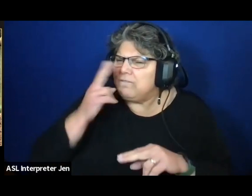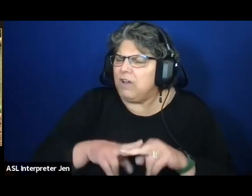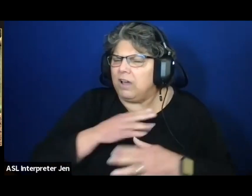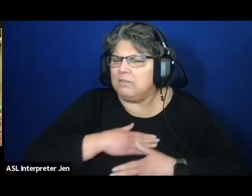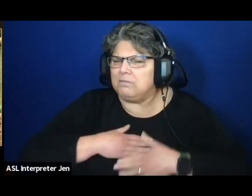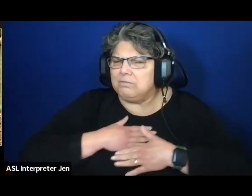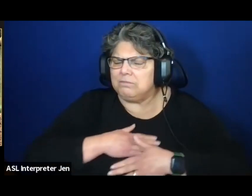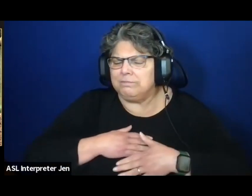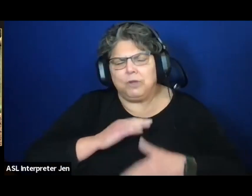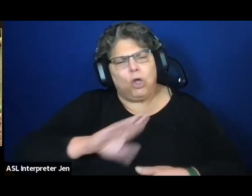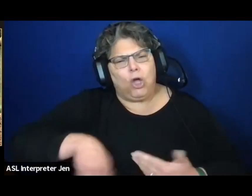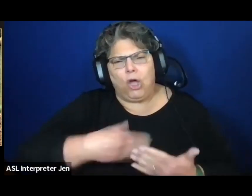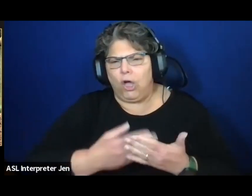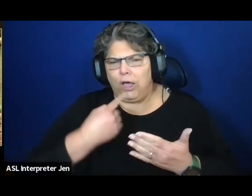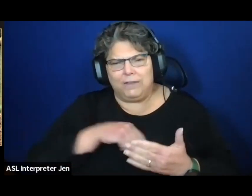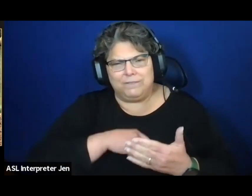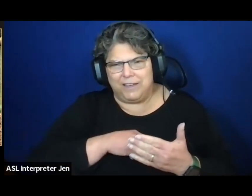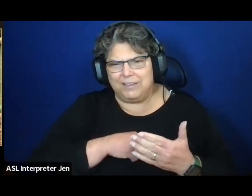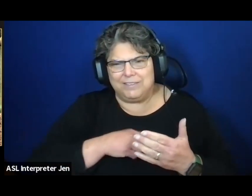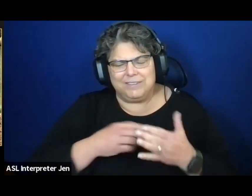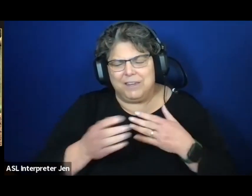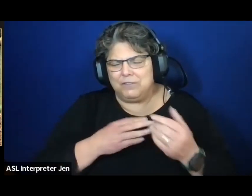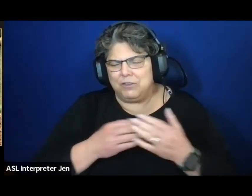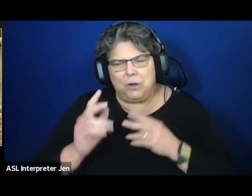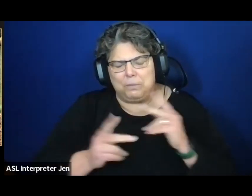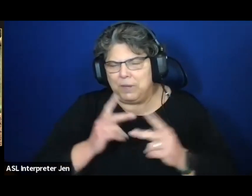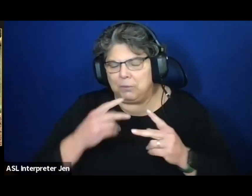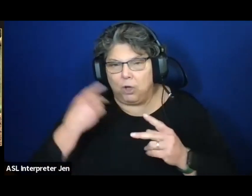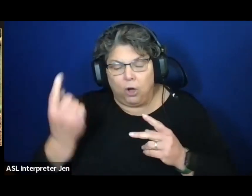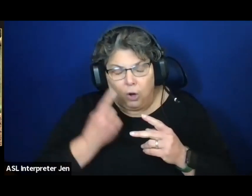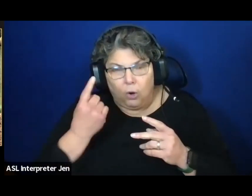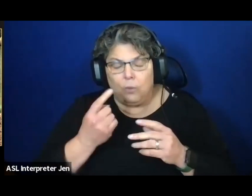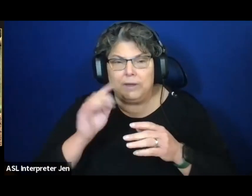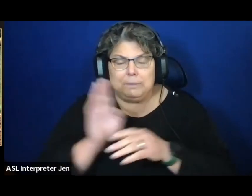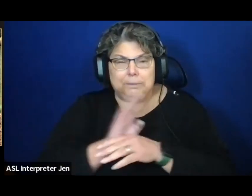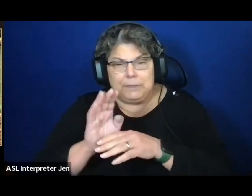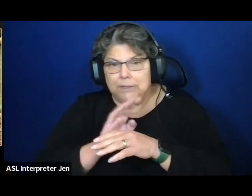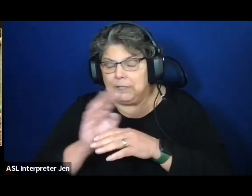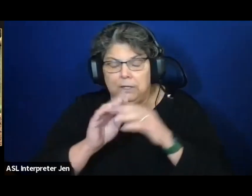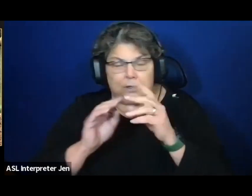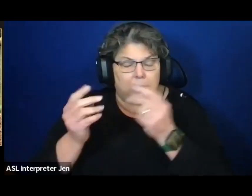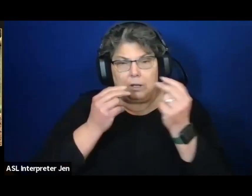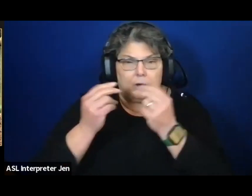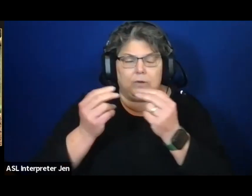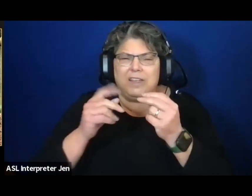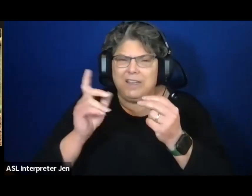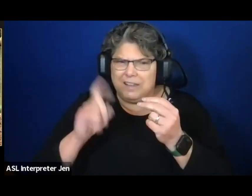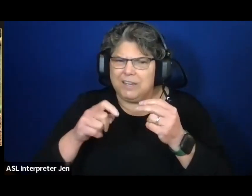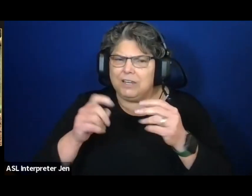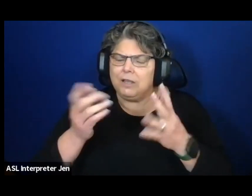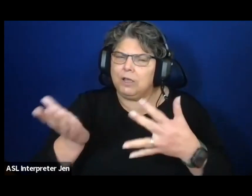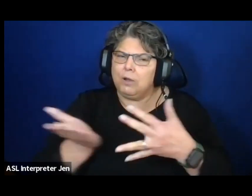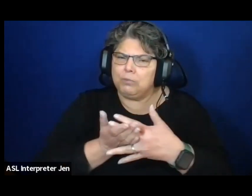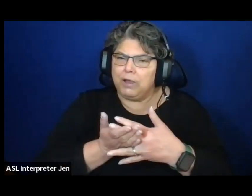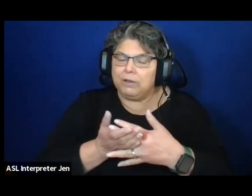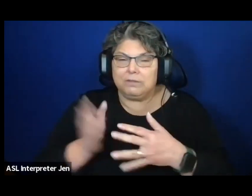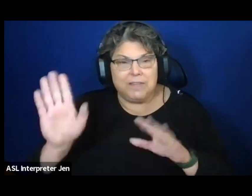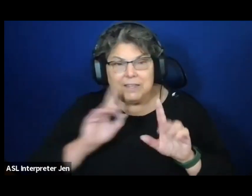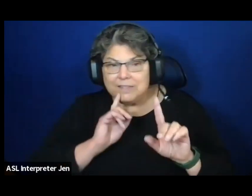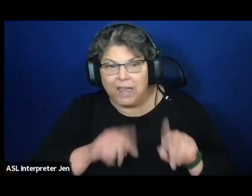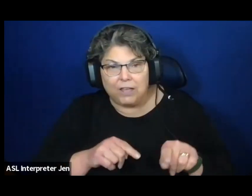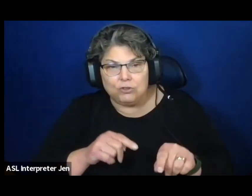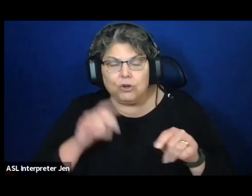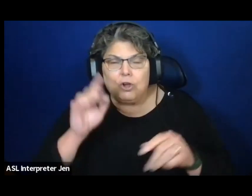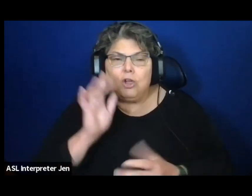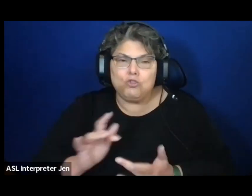mean, after all of us, even those as tireless as George seems to be, need a break. His answer, travel,